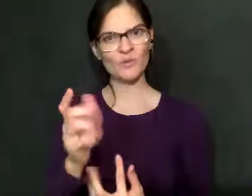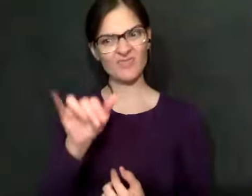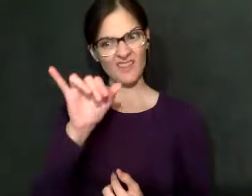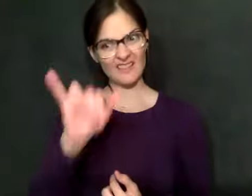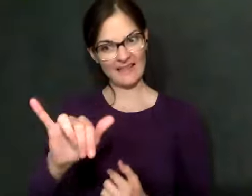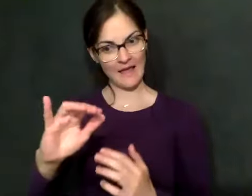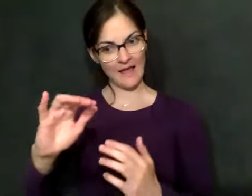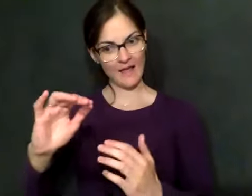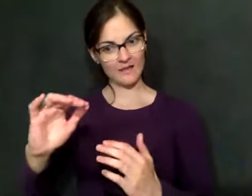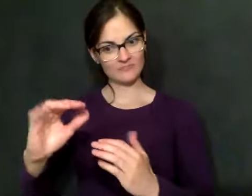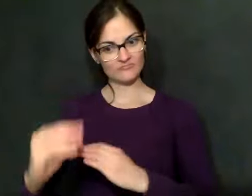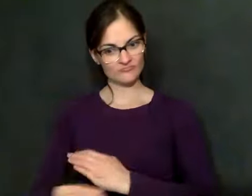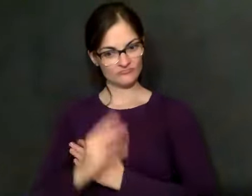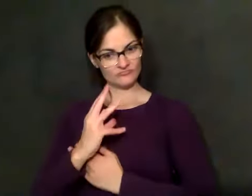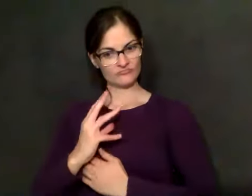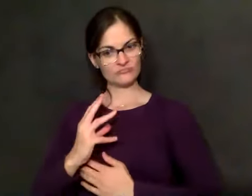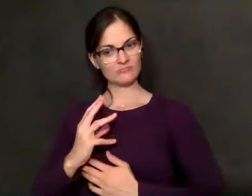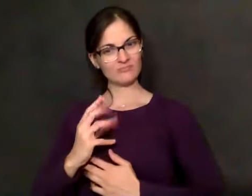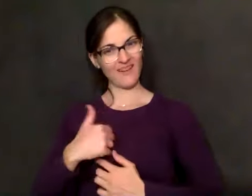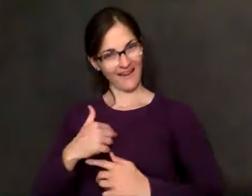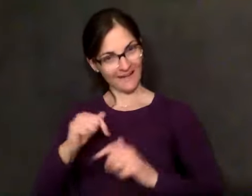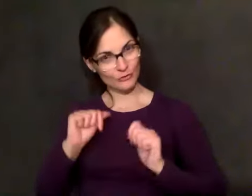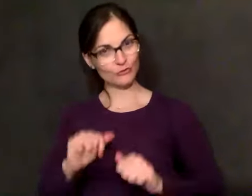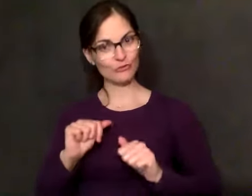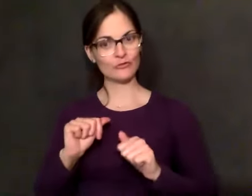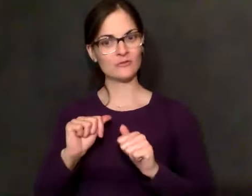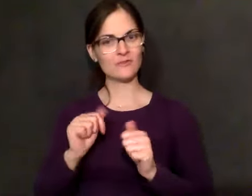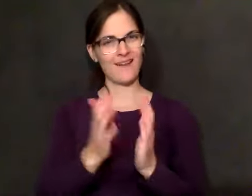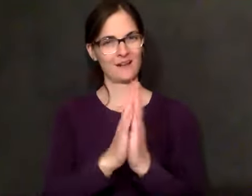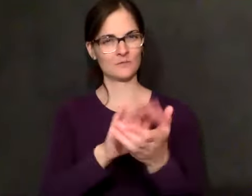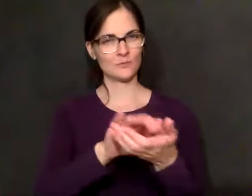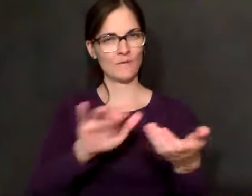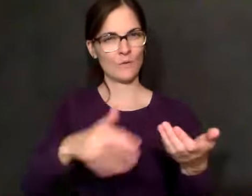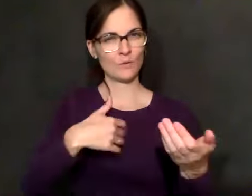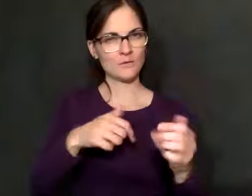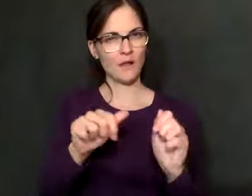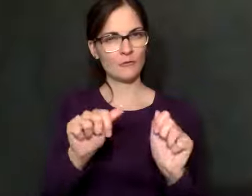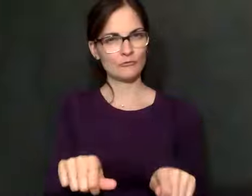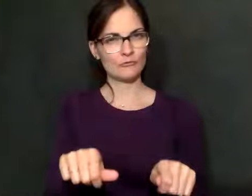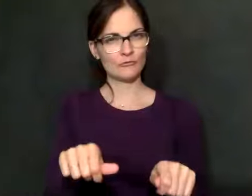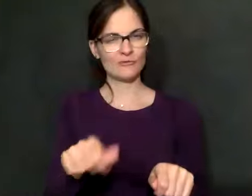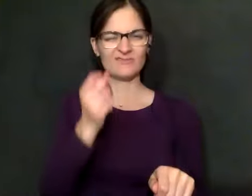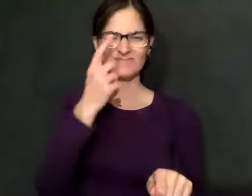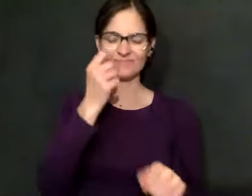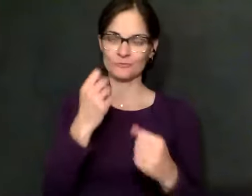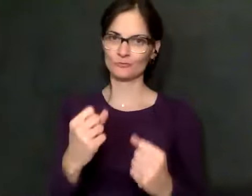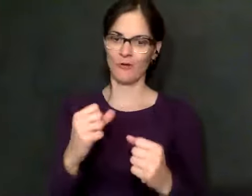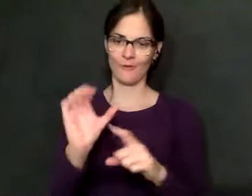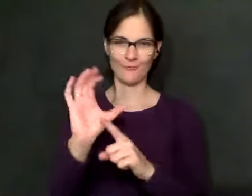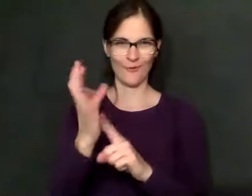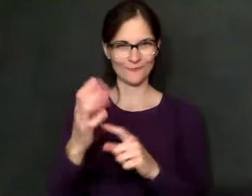to our Dutch heritage, is that we don't like spending money. And of course, every year that I stayed in the marriage, it cost me more to get out, So